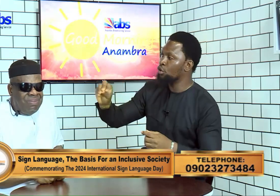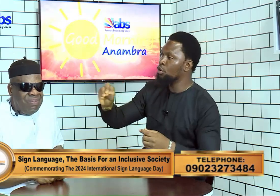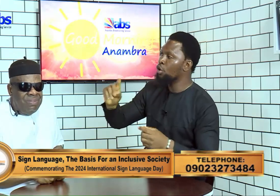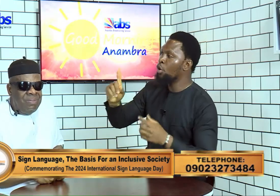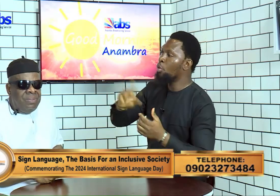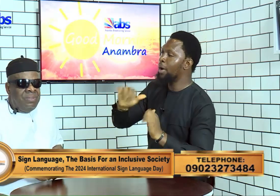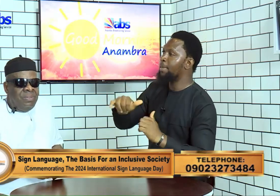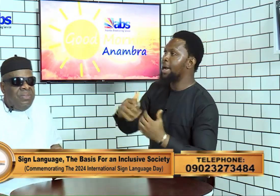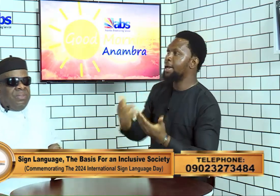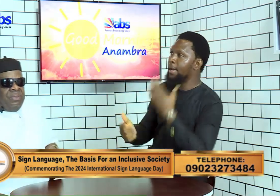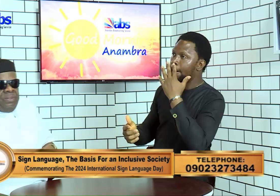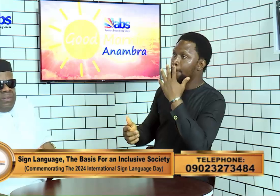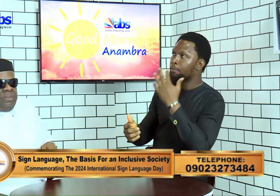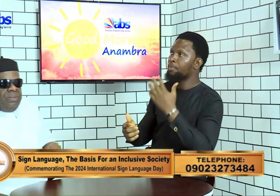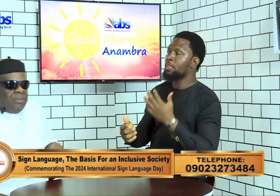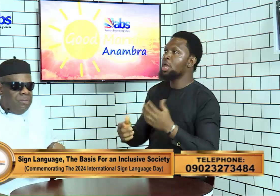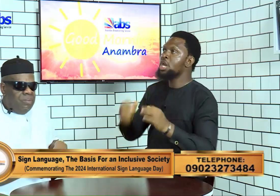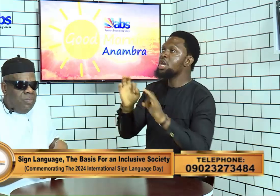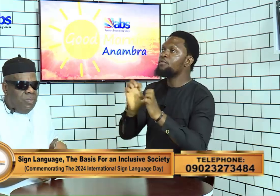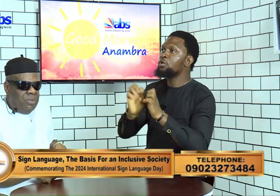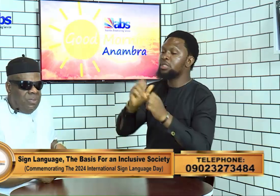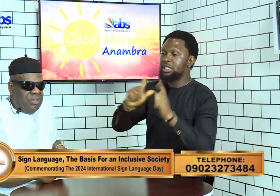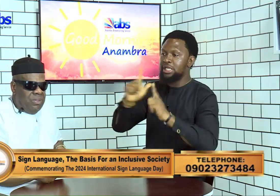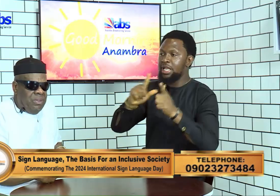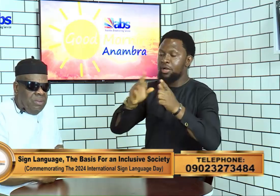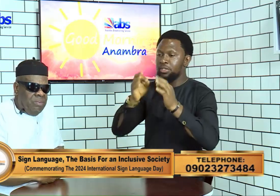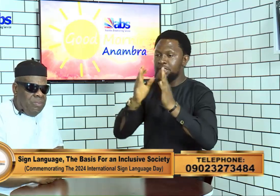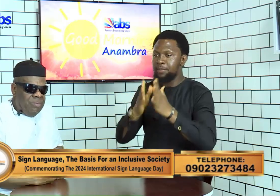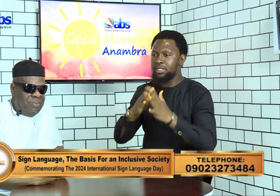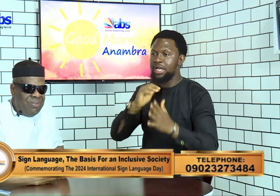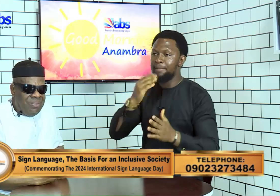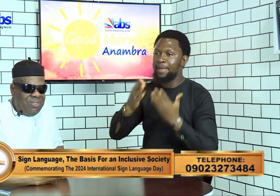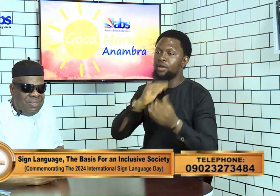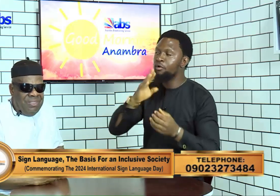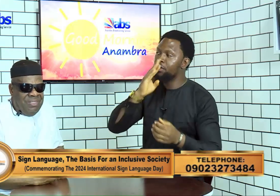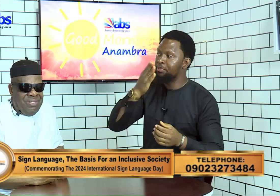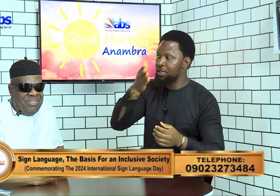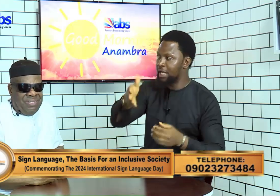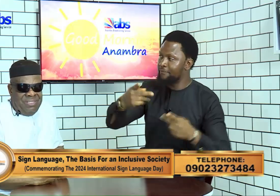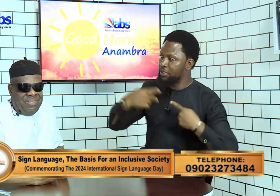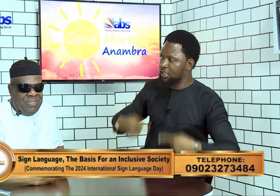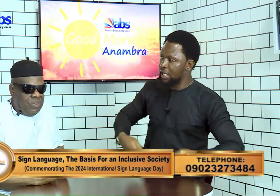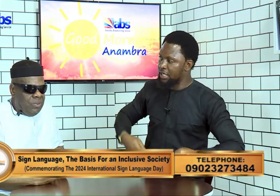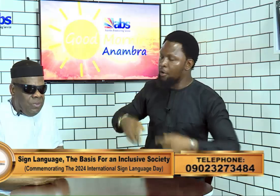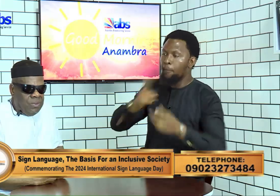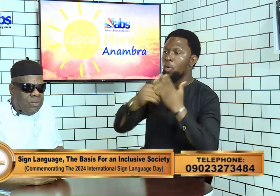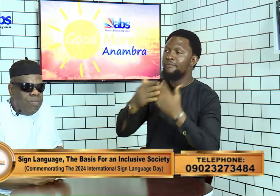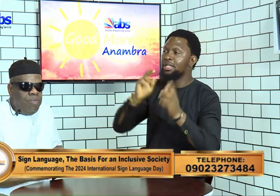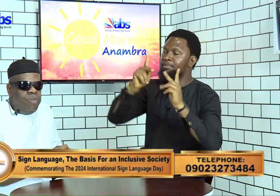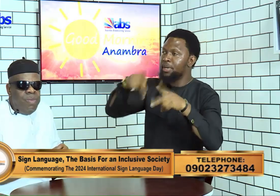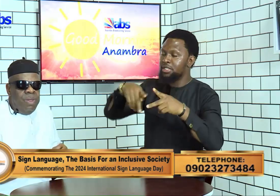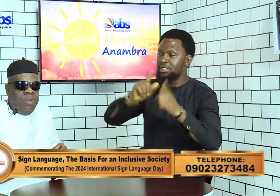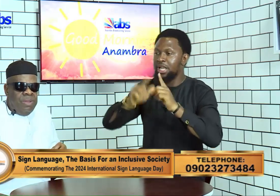tool, whereby even though the sign language interpreter might not really be there physically, but